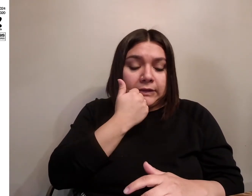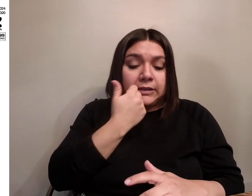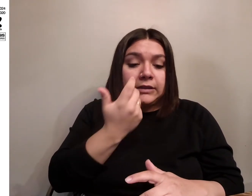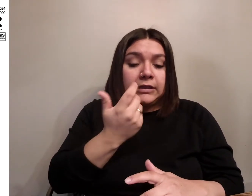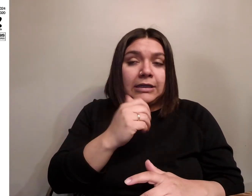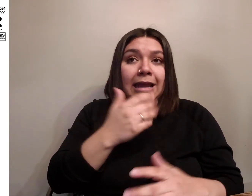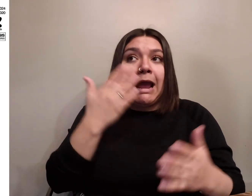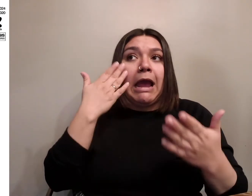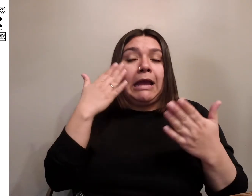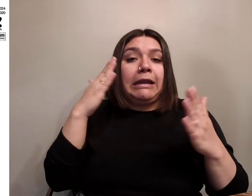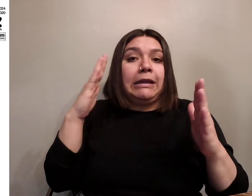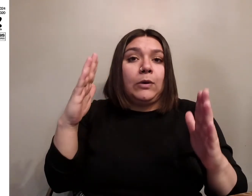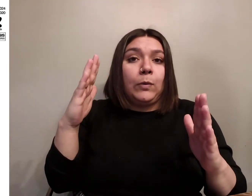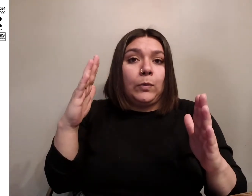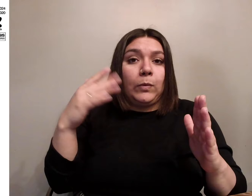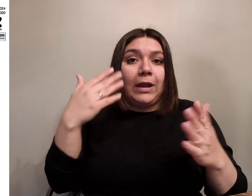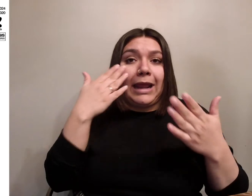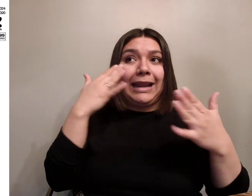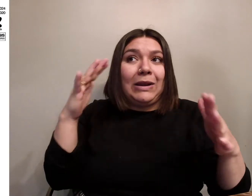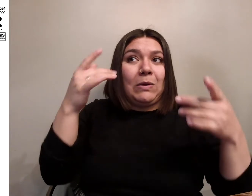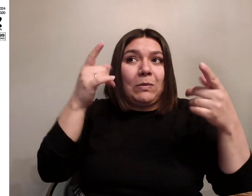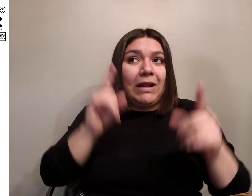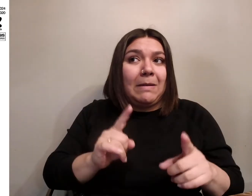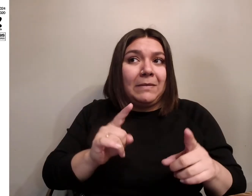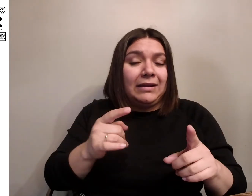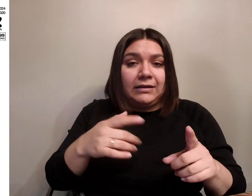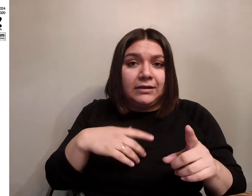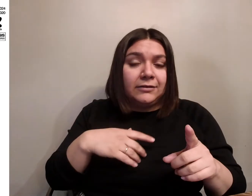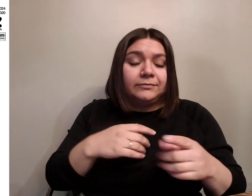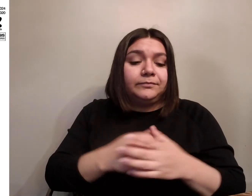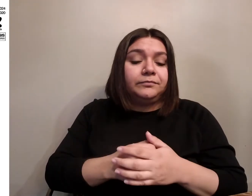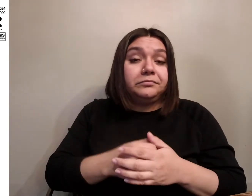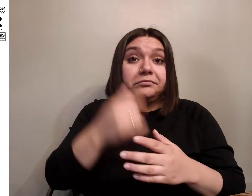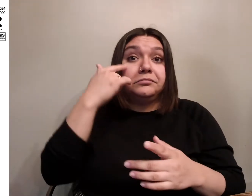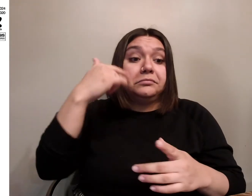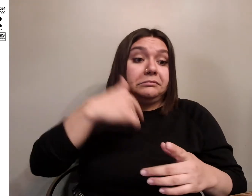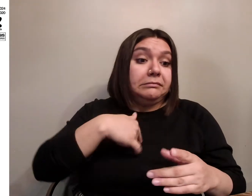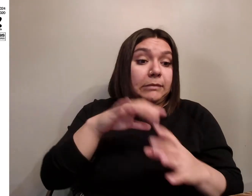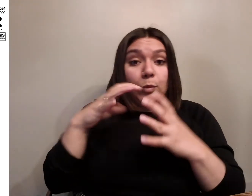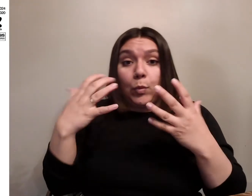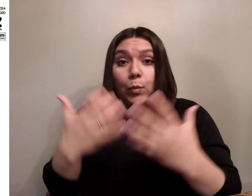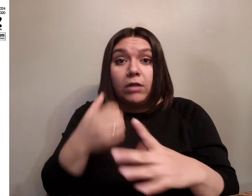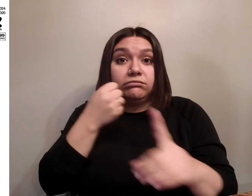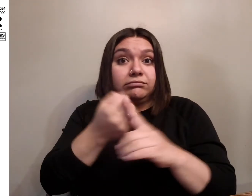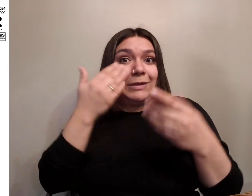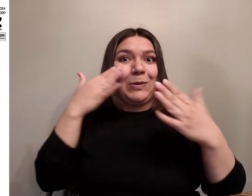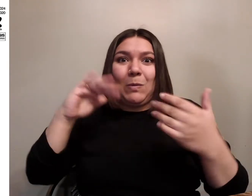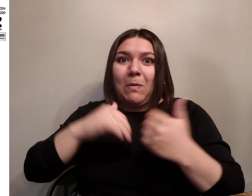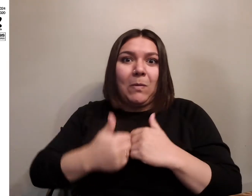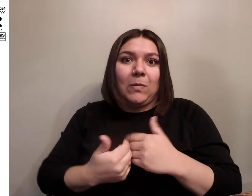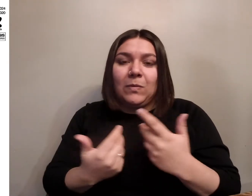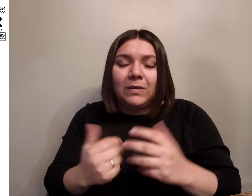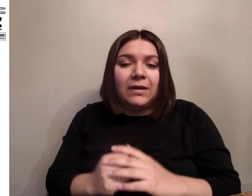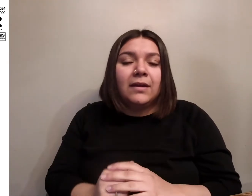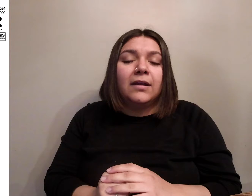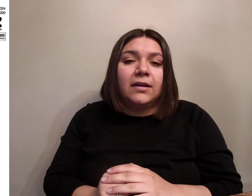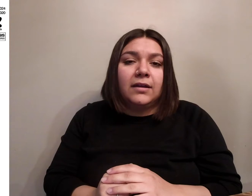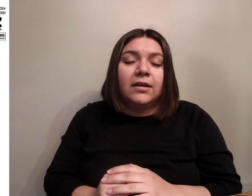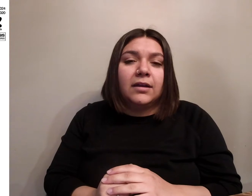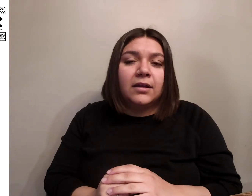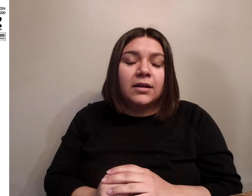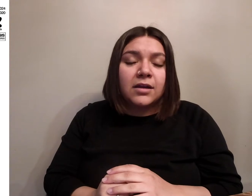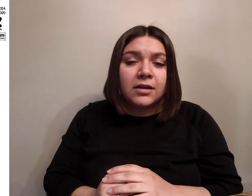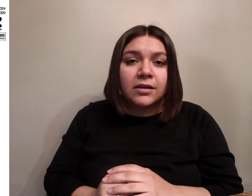the summer, from one day to the next, I had absolutely no idea what was going to be happening to me or to the